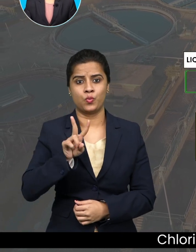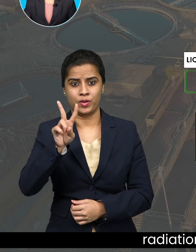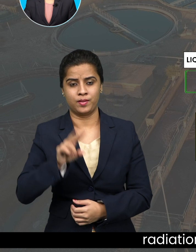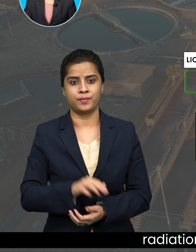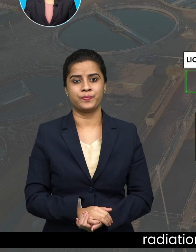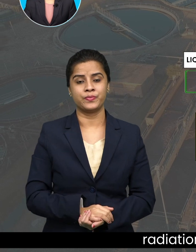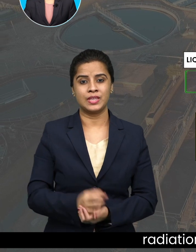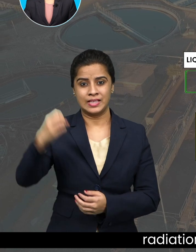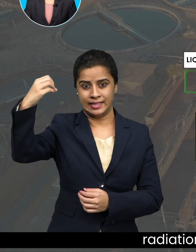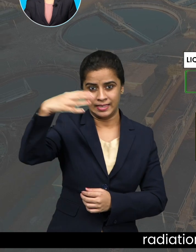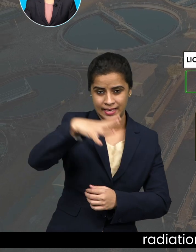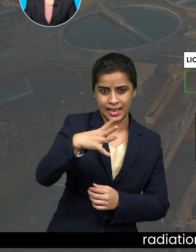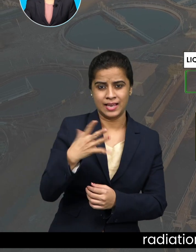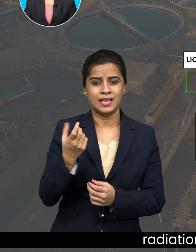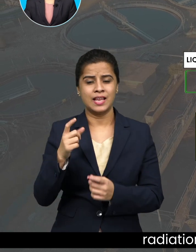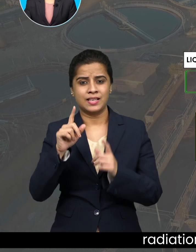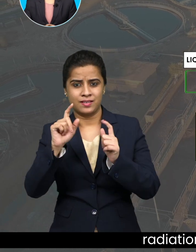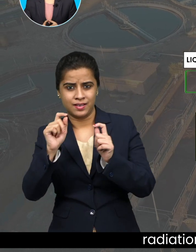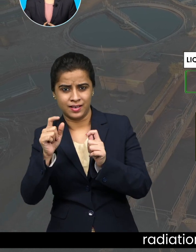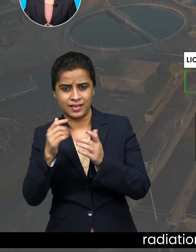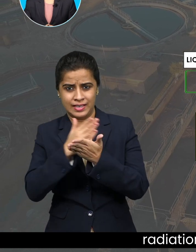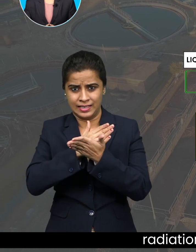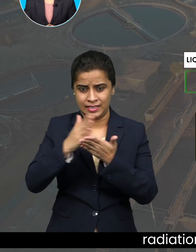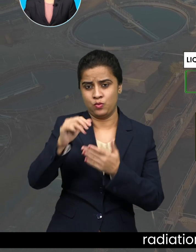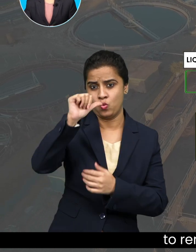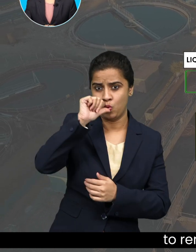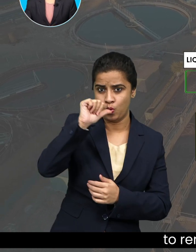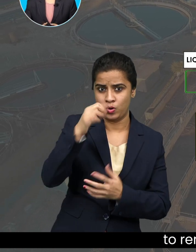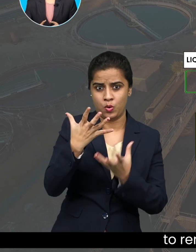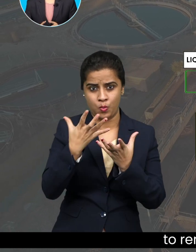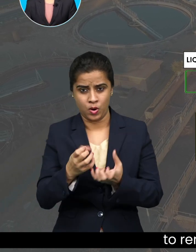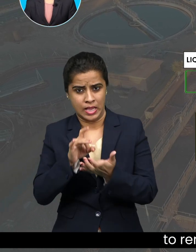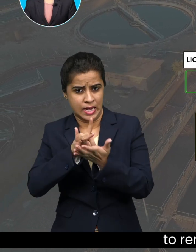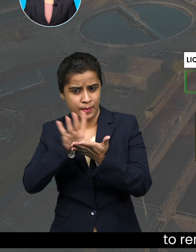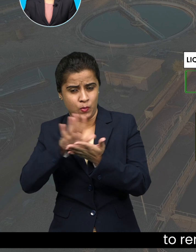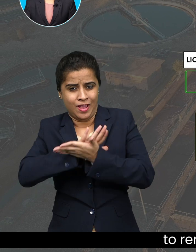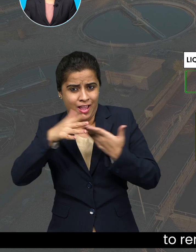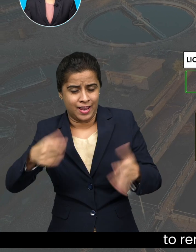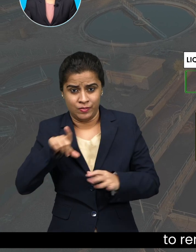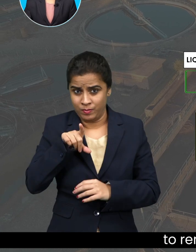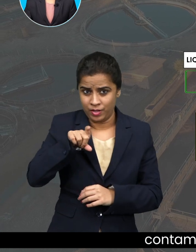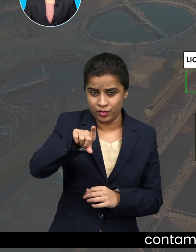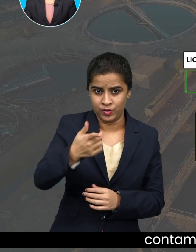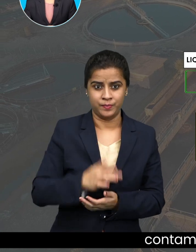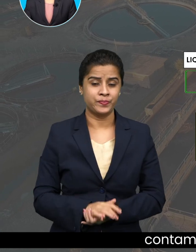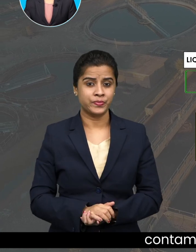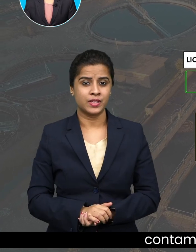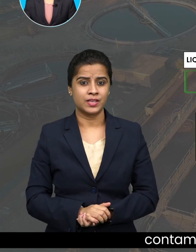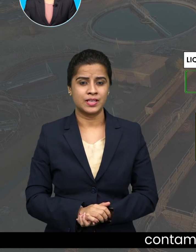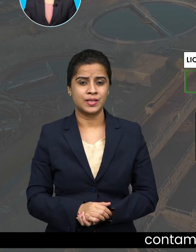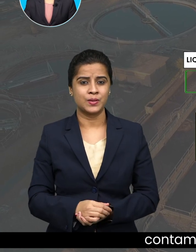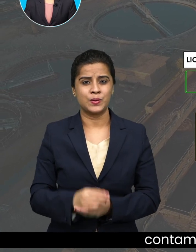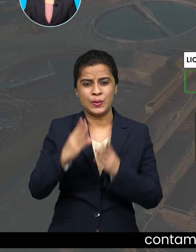UV radiation of treated water is required to remove any microorganisms.